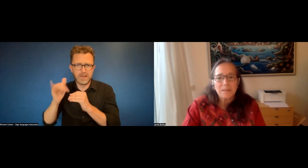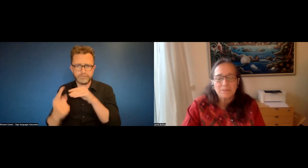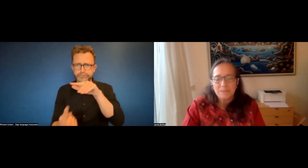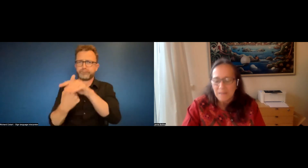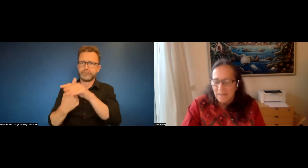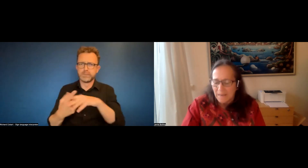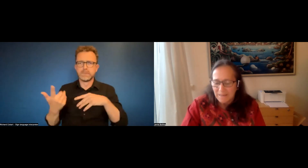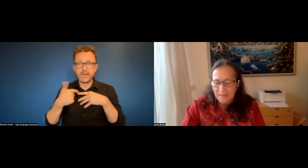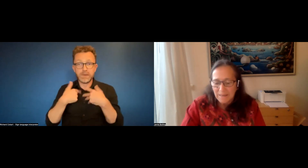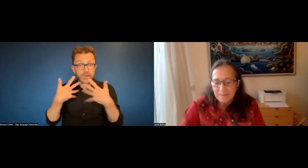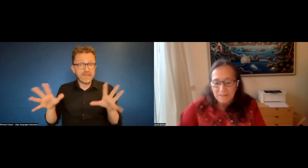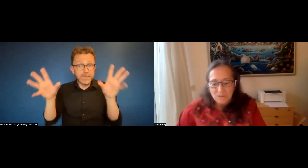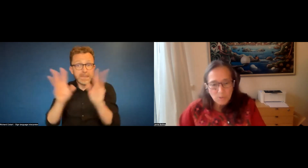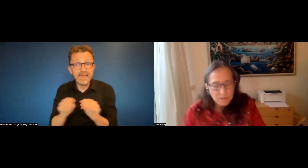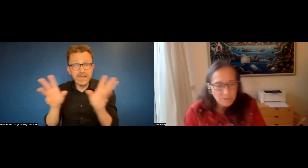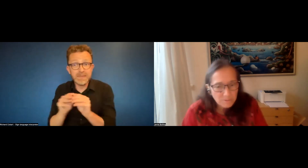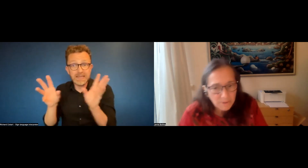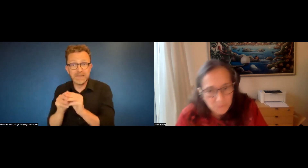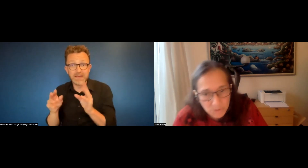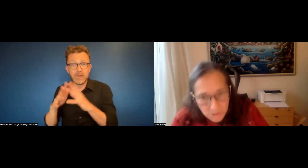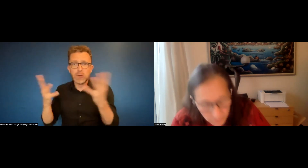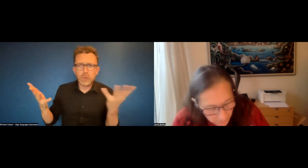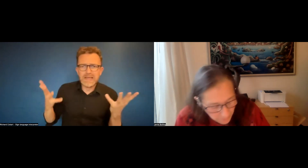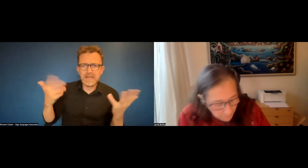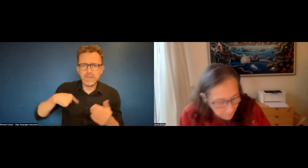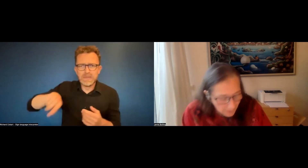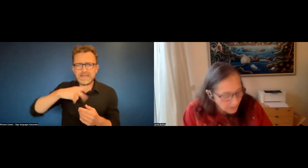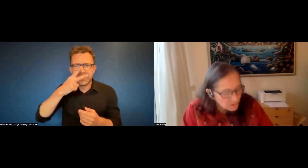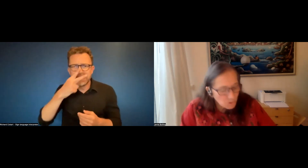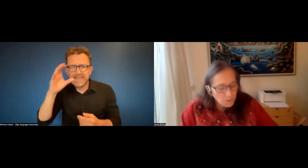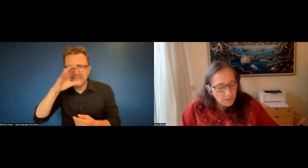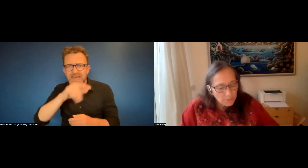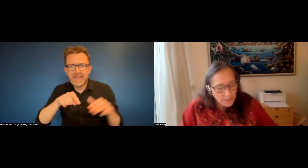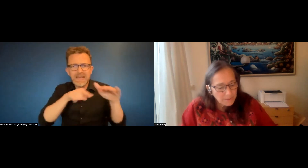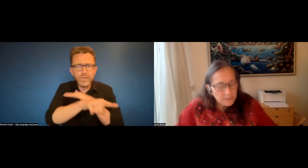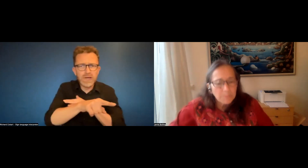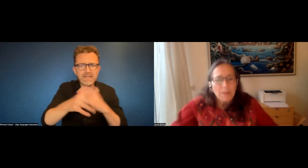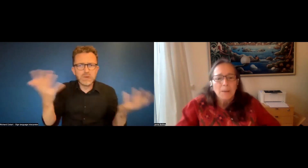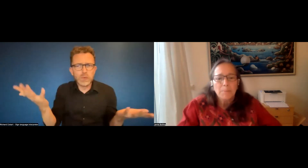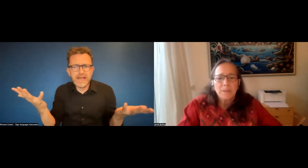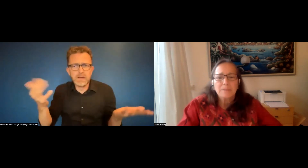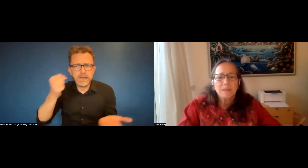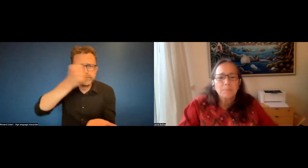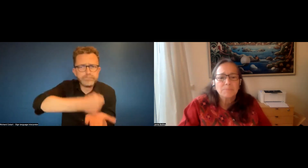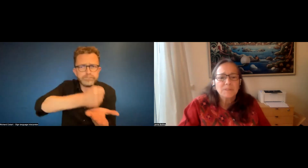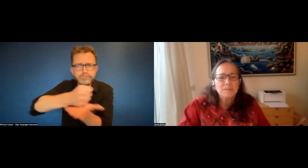to stay. So it's not easy, this questions of refugees, whether it's Ukraine or not.